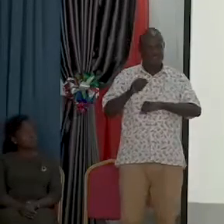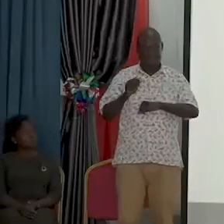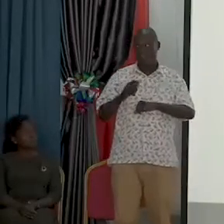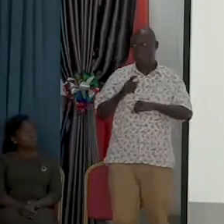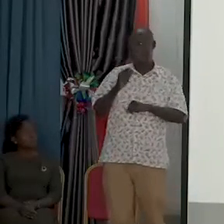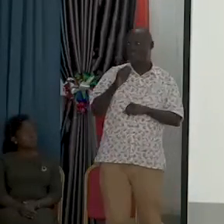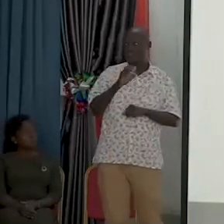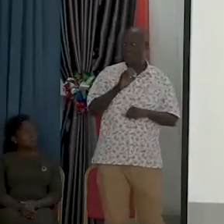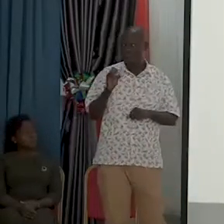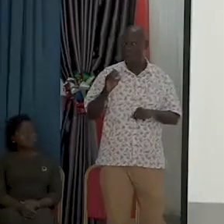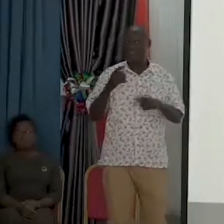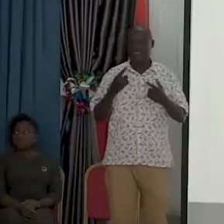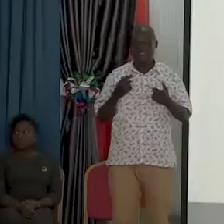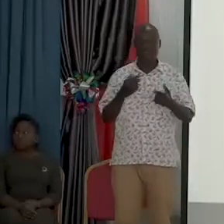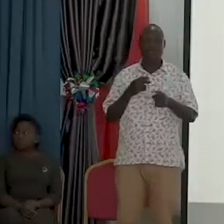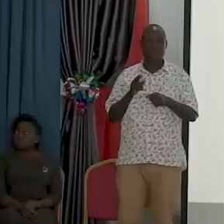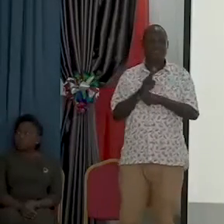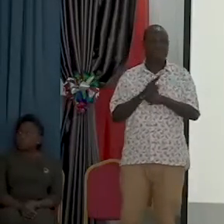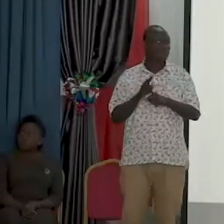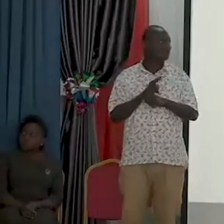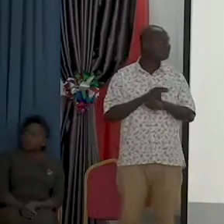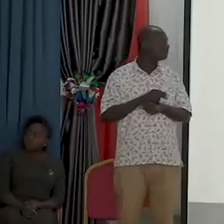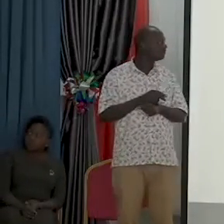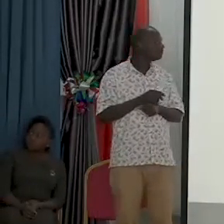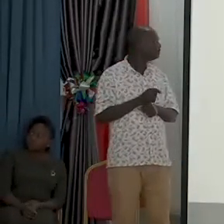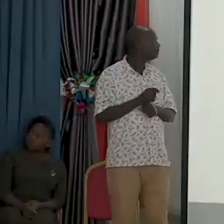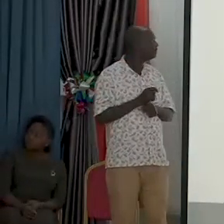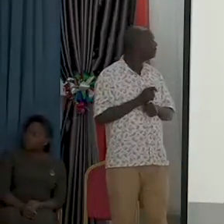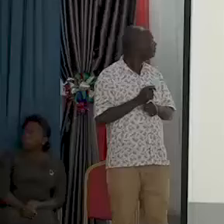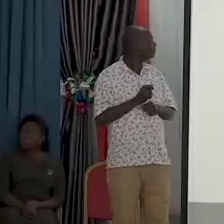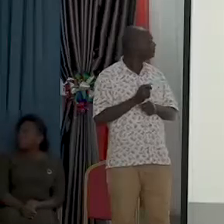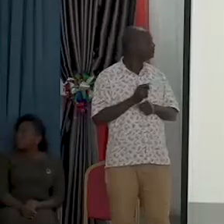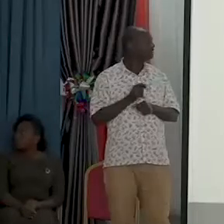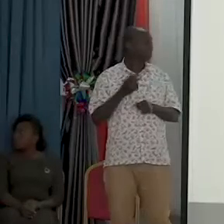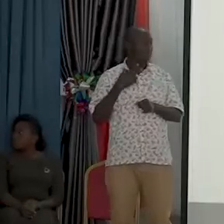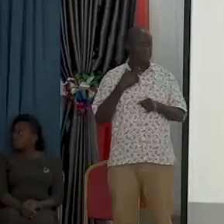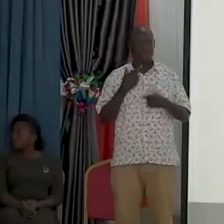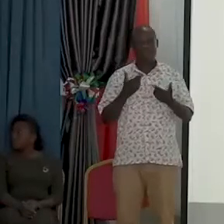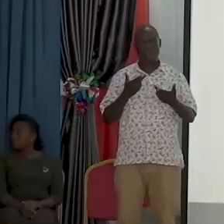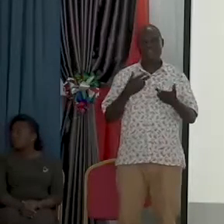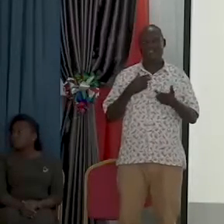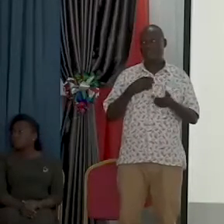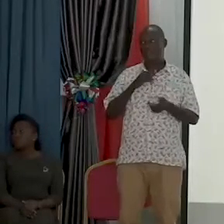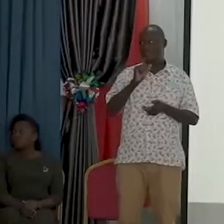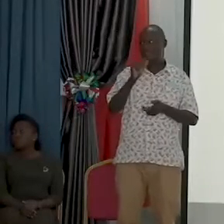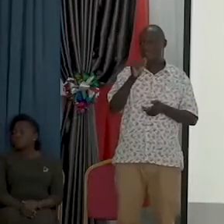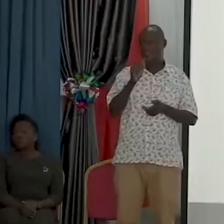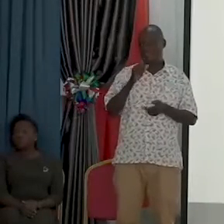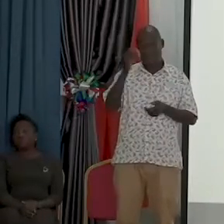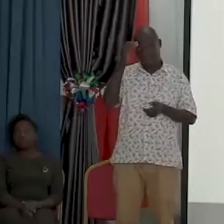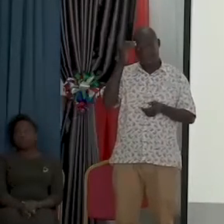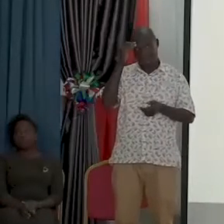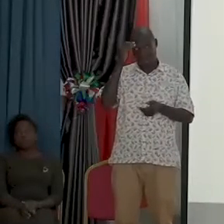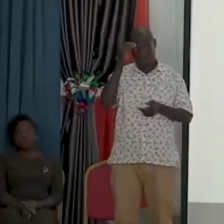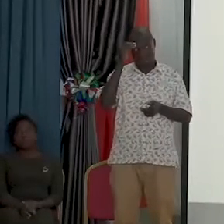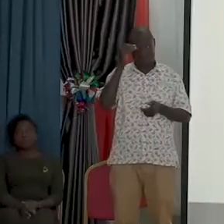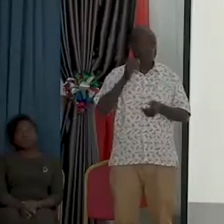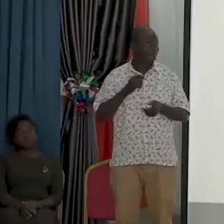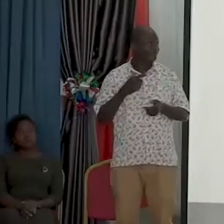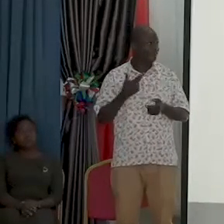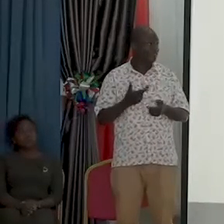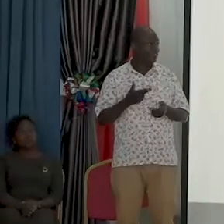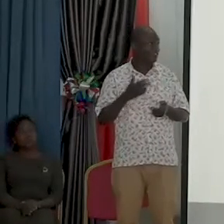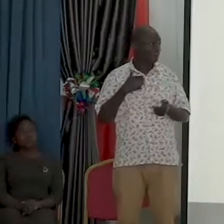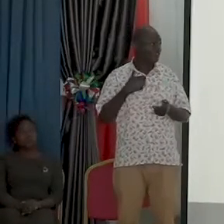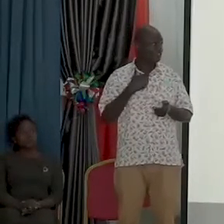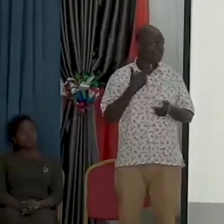tool, this is what we would use. I'm going to walk you through a case study when I'm through talking about these different pieces. And I'll